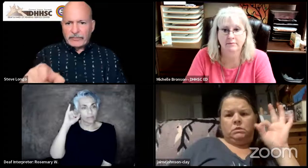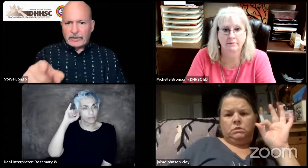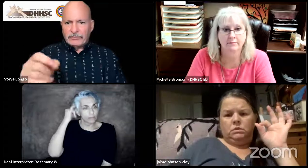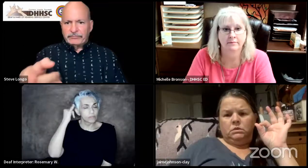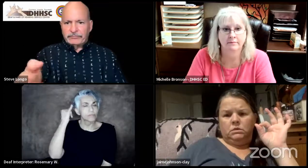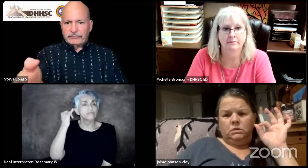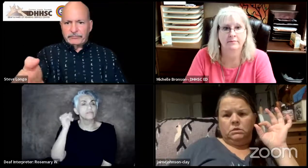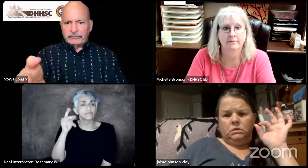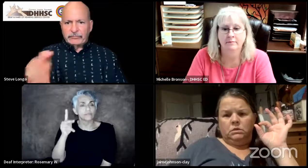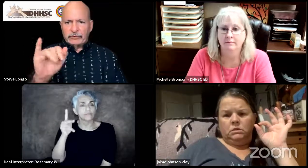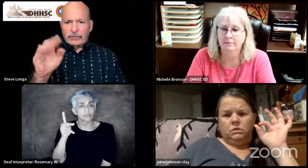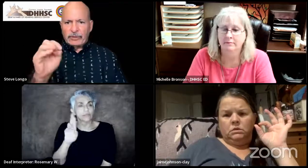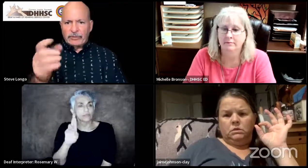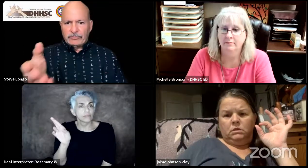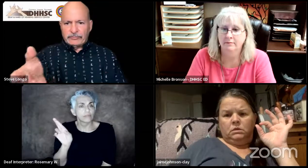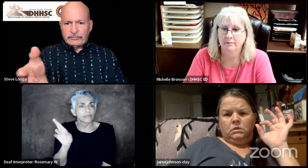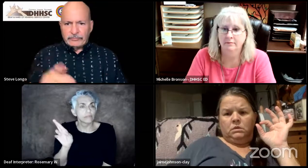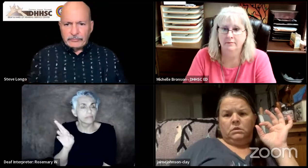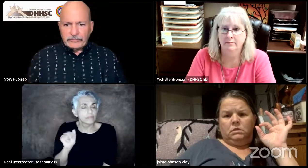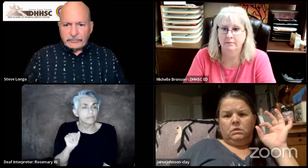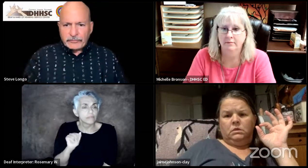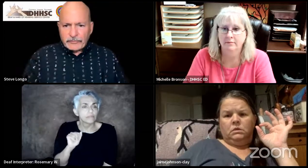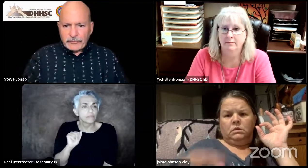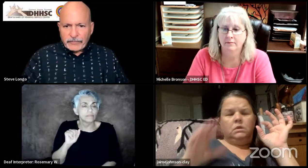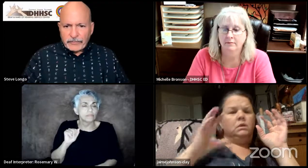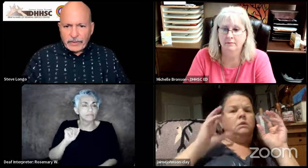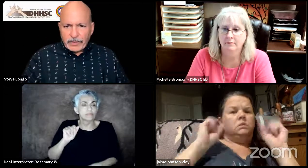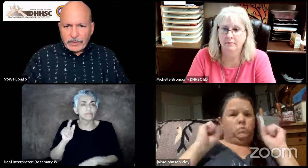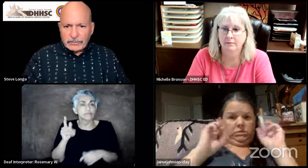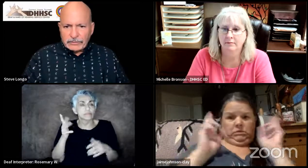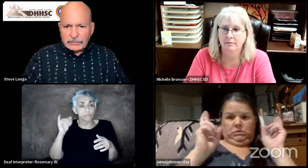I'm just waiting for the spotlight. Jamie's saying, okay.